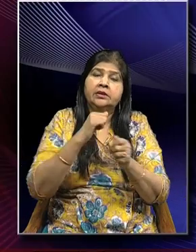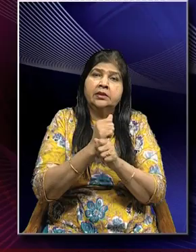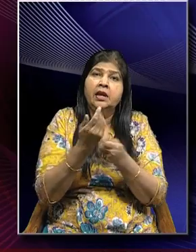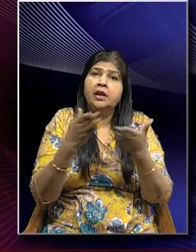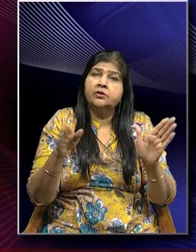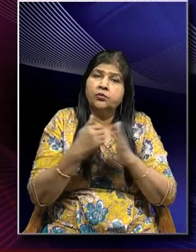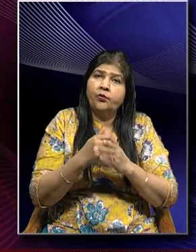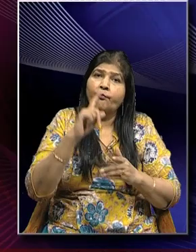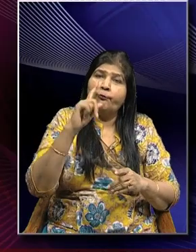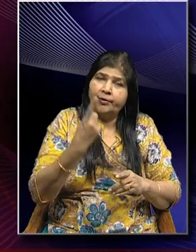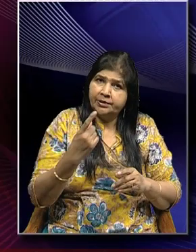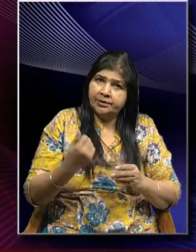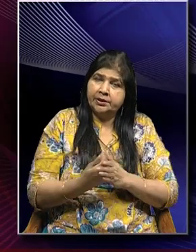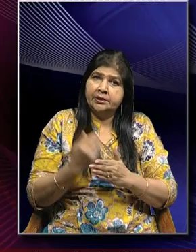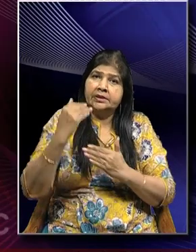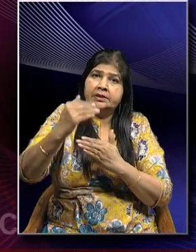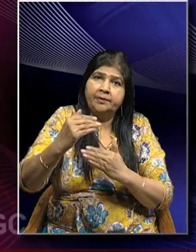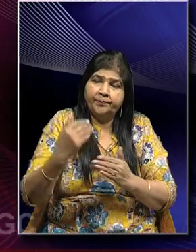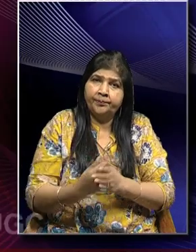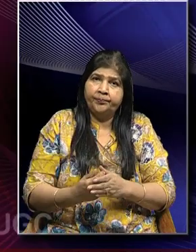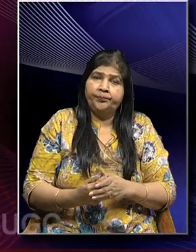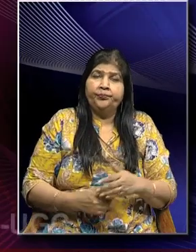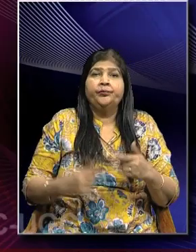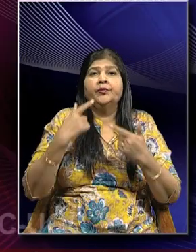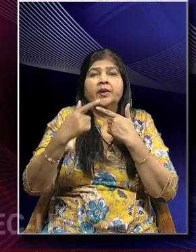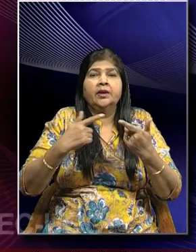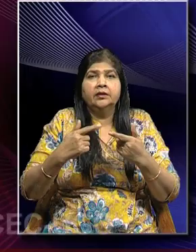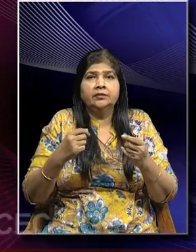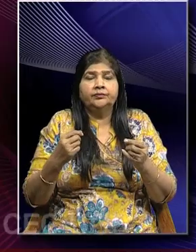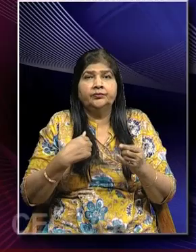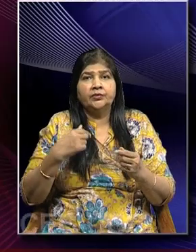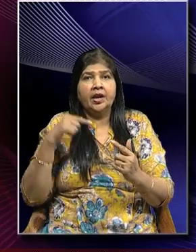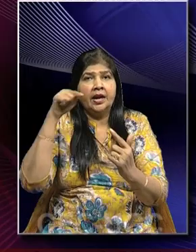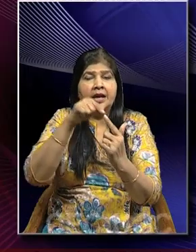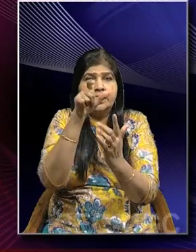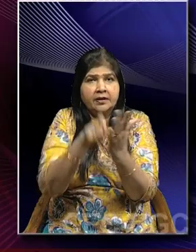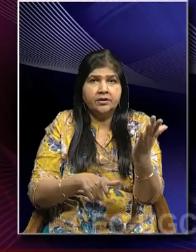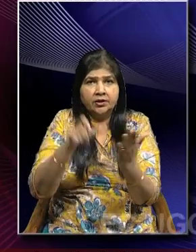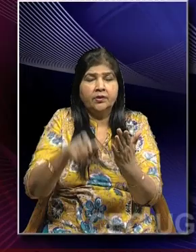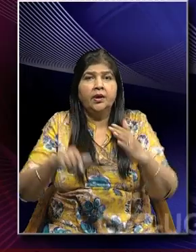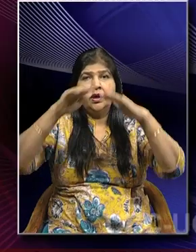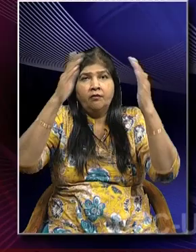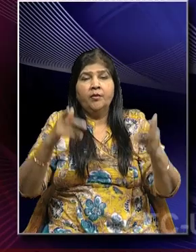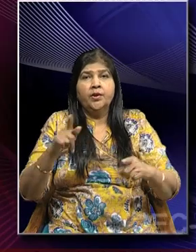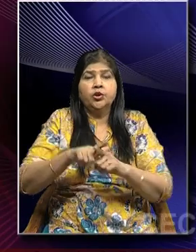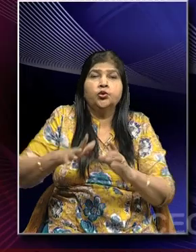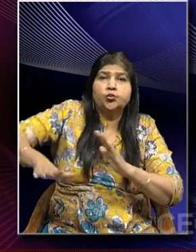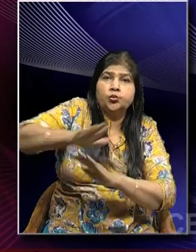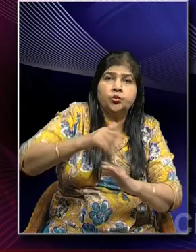So it is a first step. I can say that it is in the direction of environmental, social and